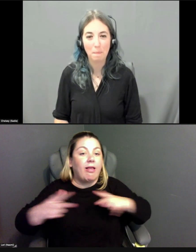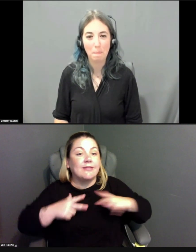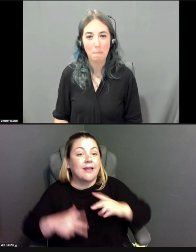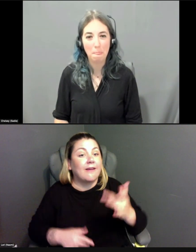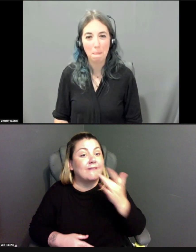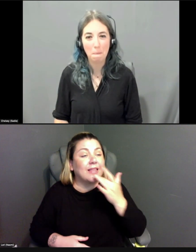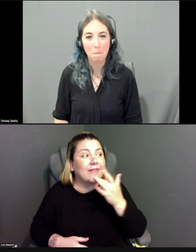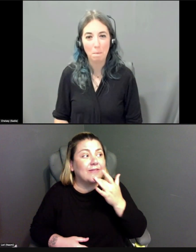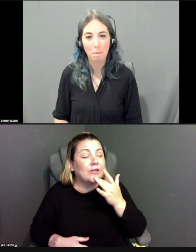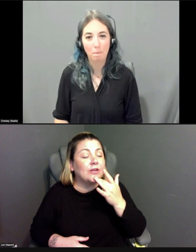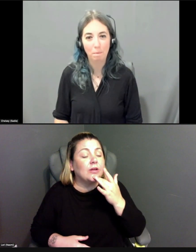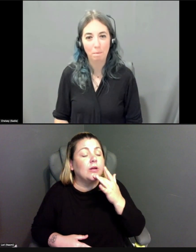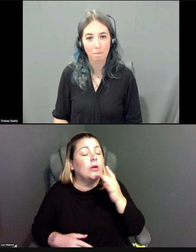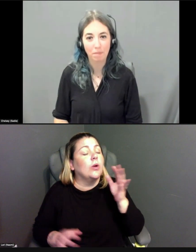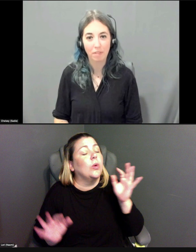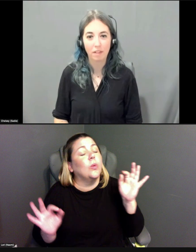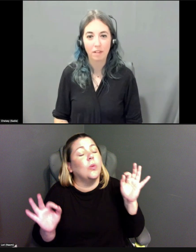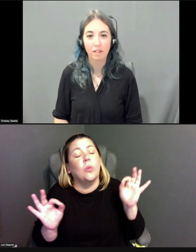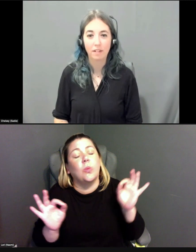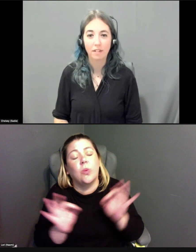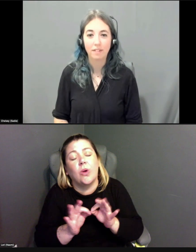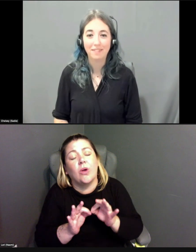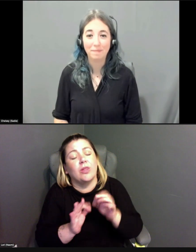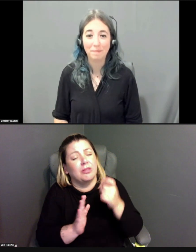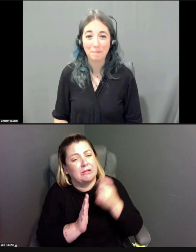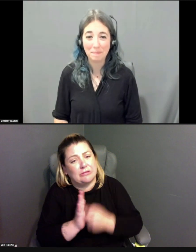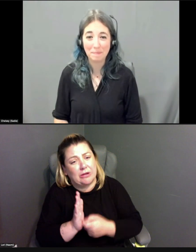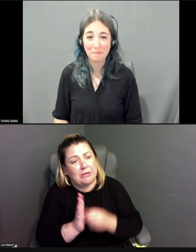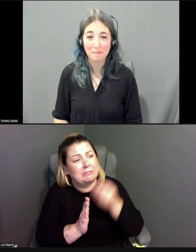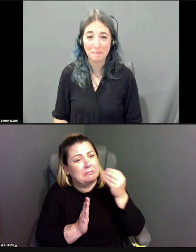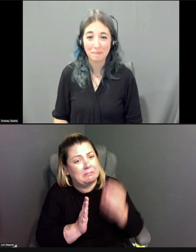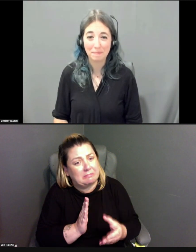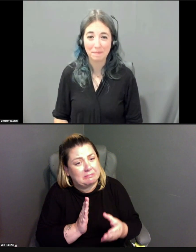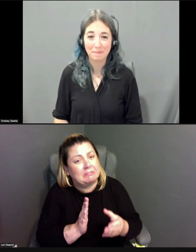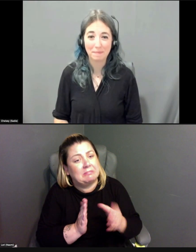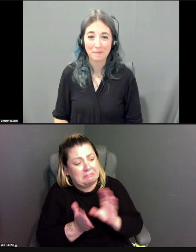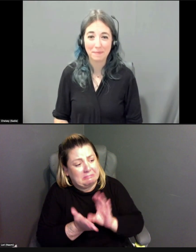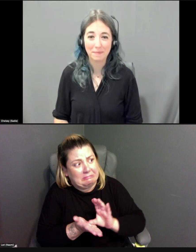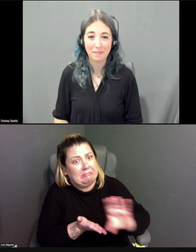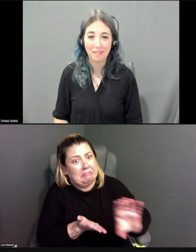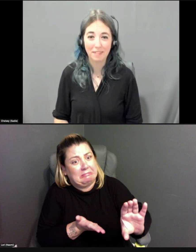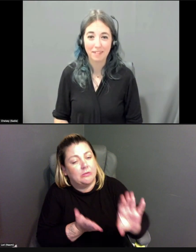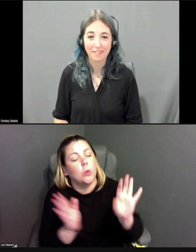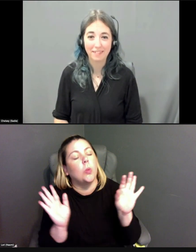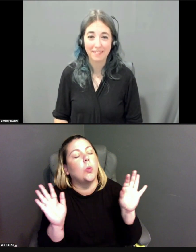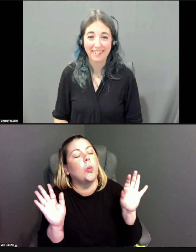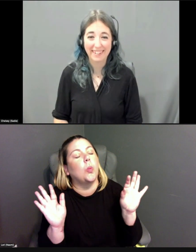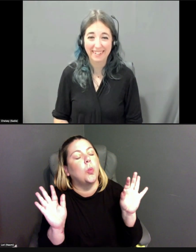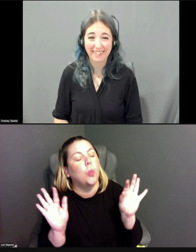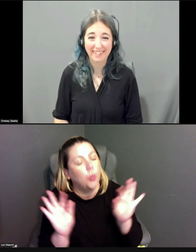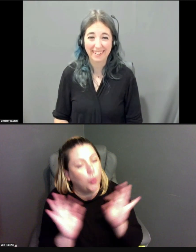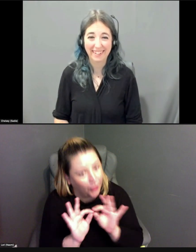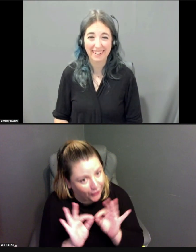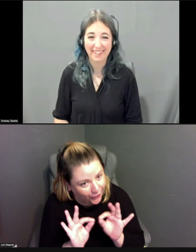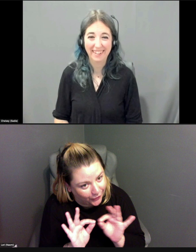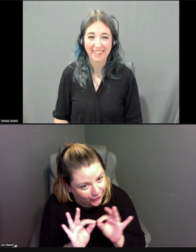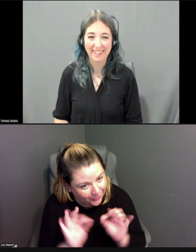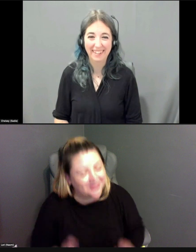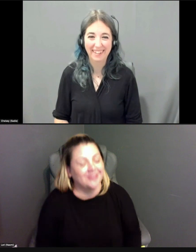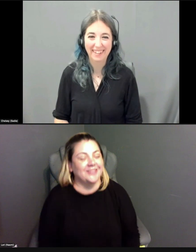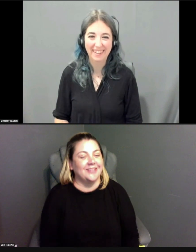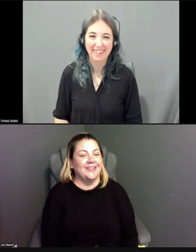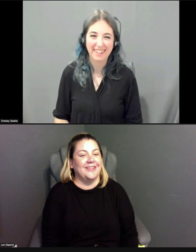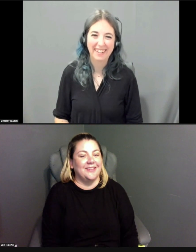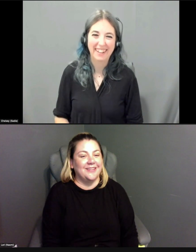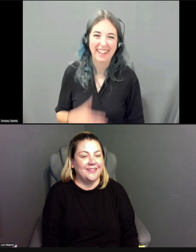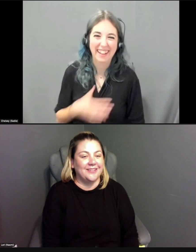was worth every penny, of which there were not few. I'm sure. Well, when people were telling me they were $6,